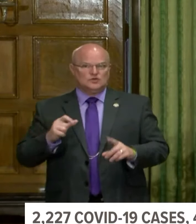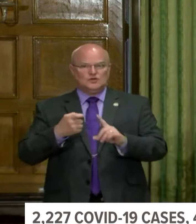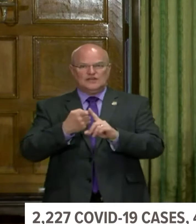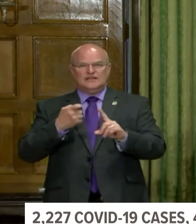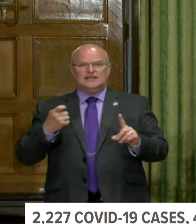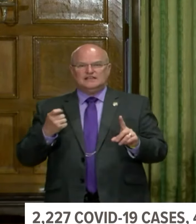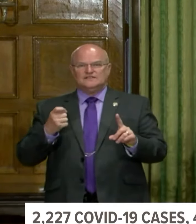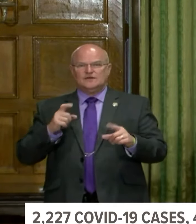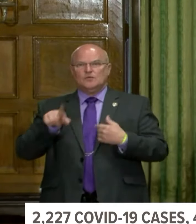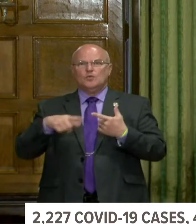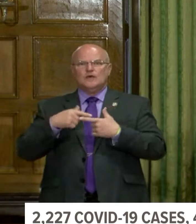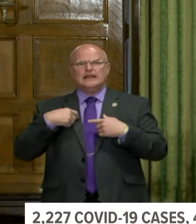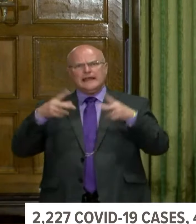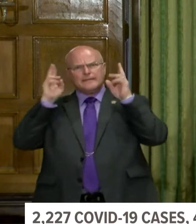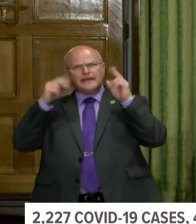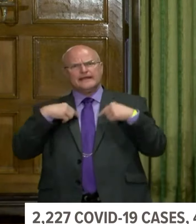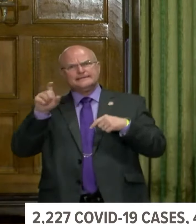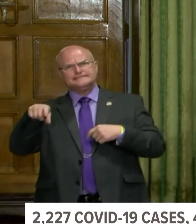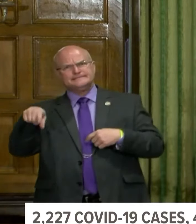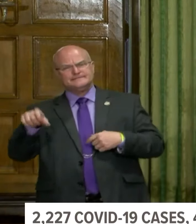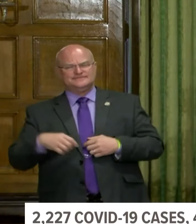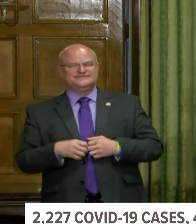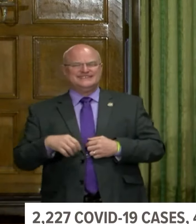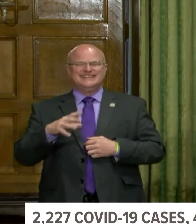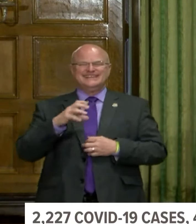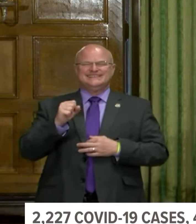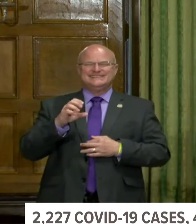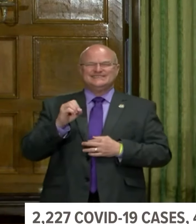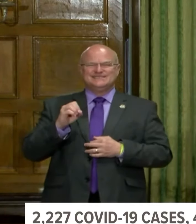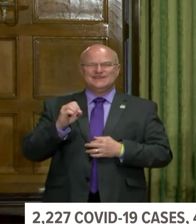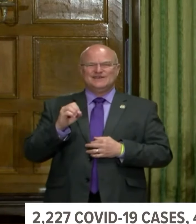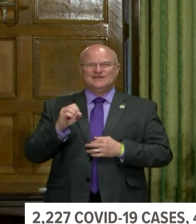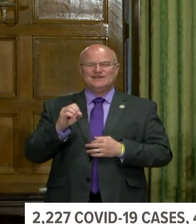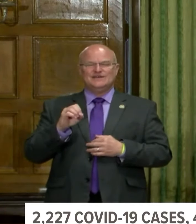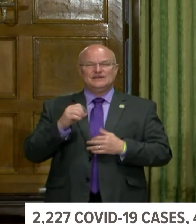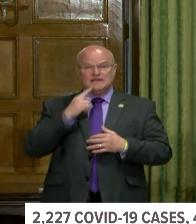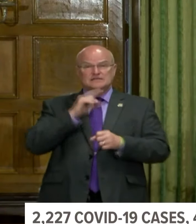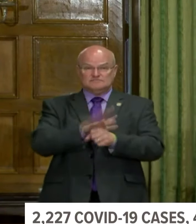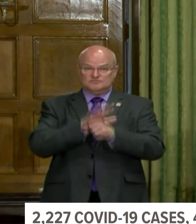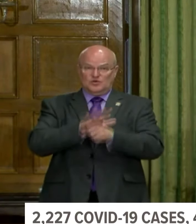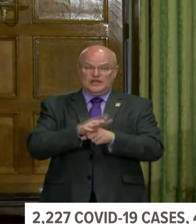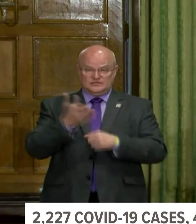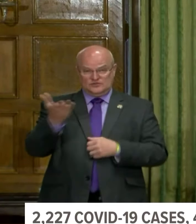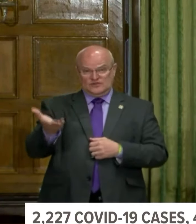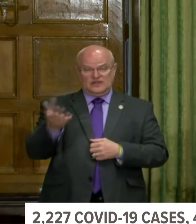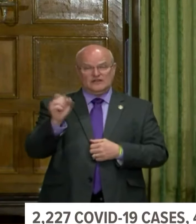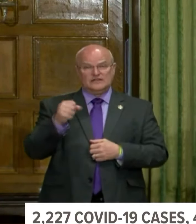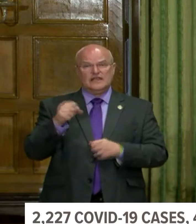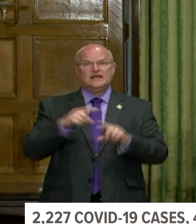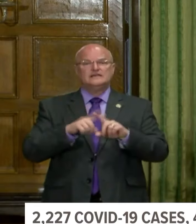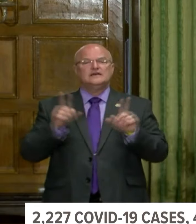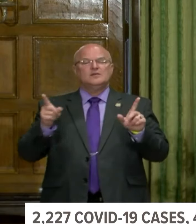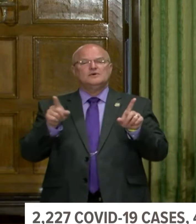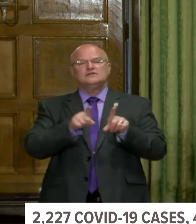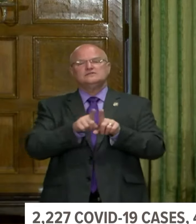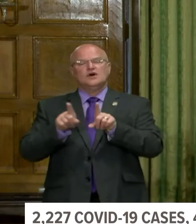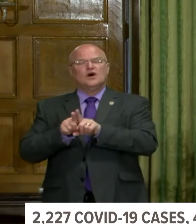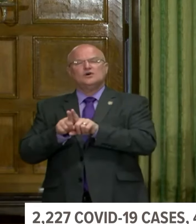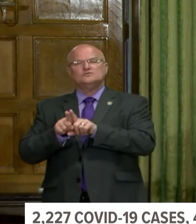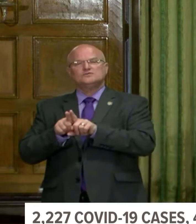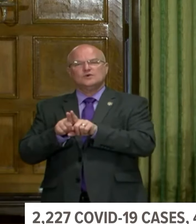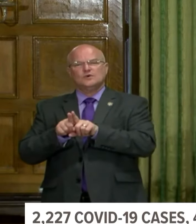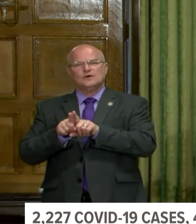from, when can I go get my hair done again? And so, there's pressure there, but there's